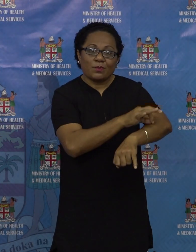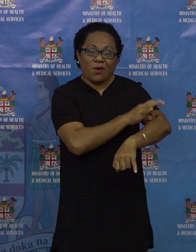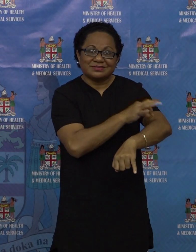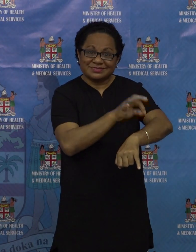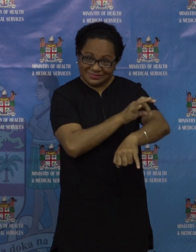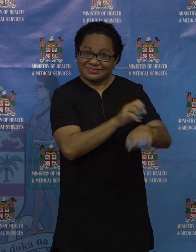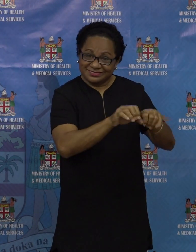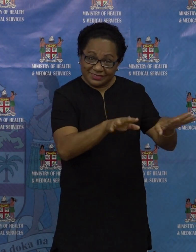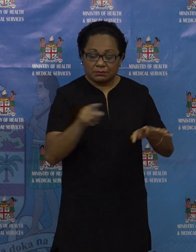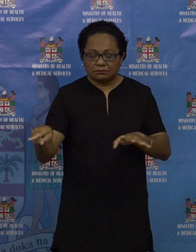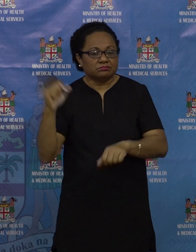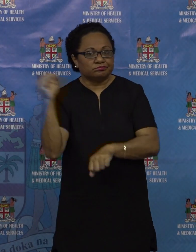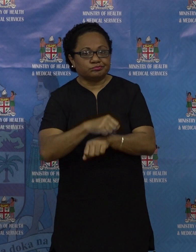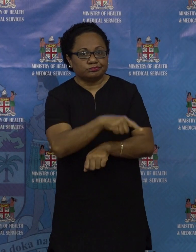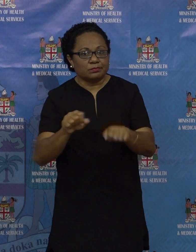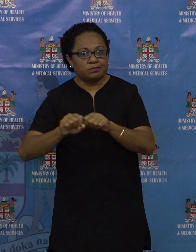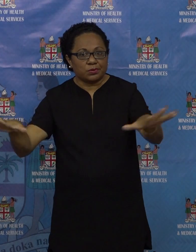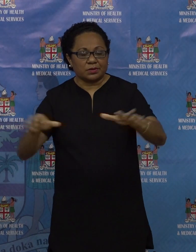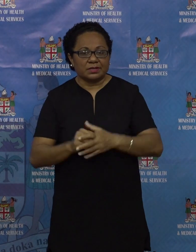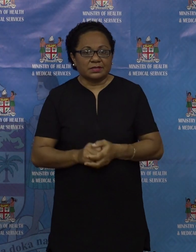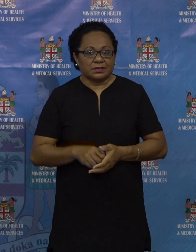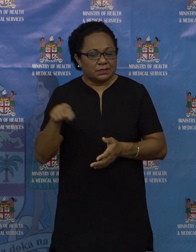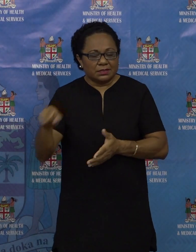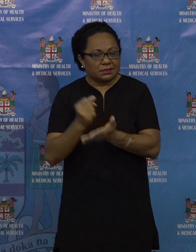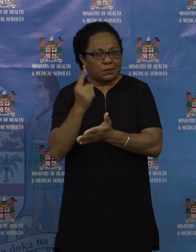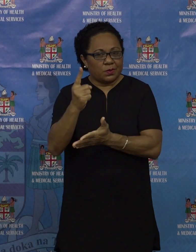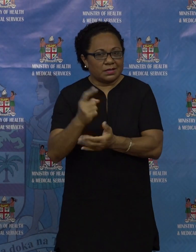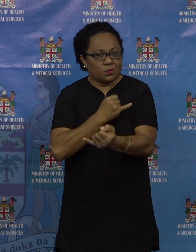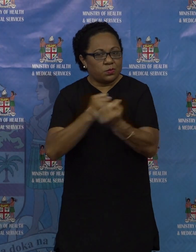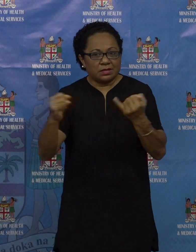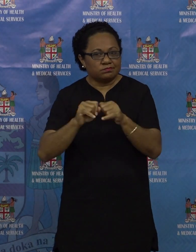most infectious respiratory viruses humanity has ever encountered.